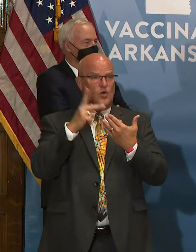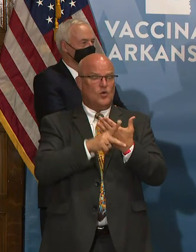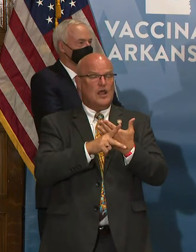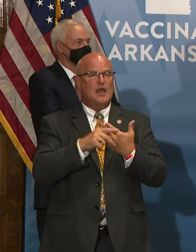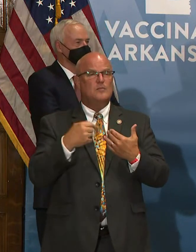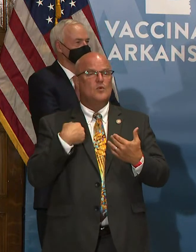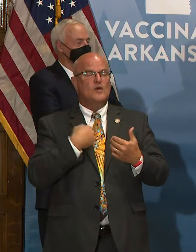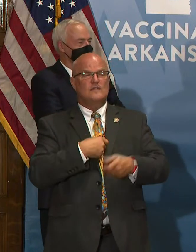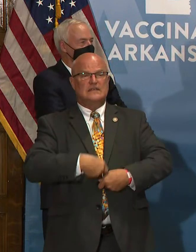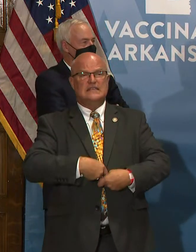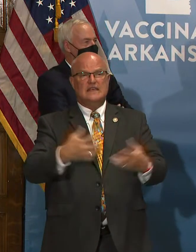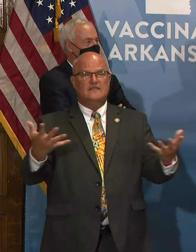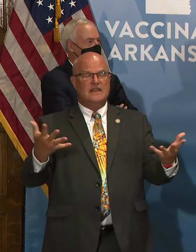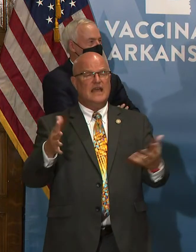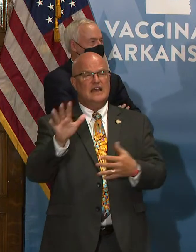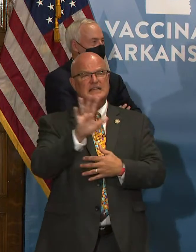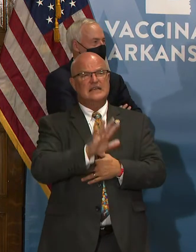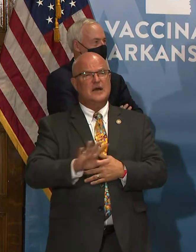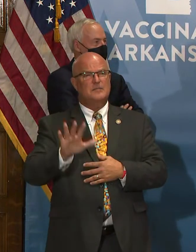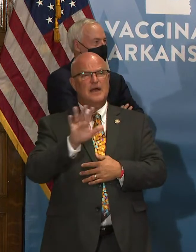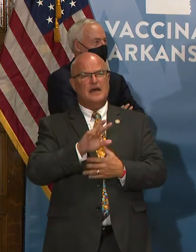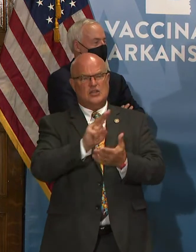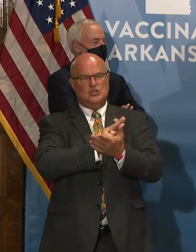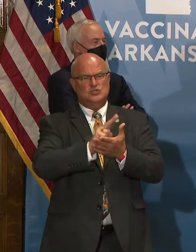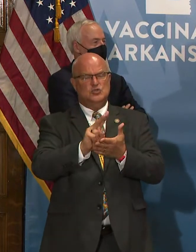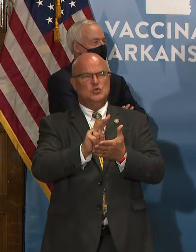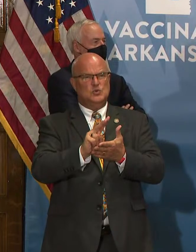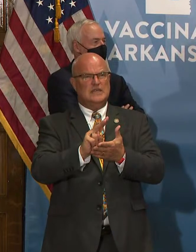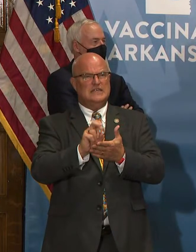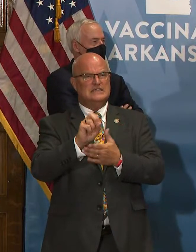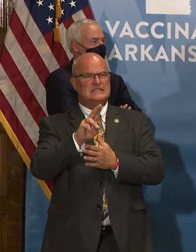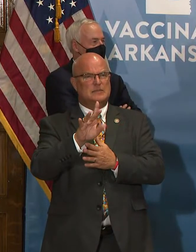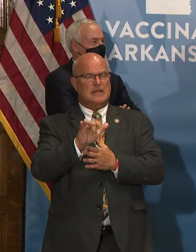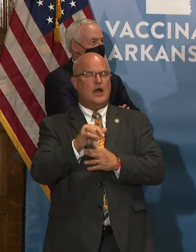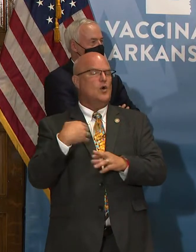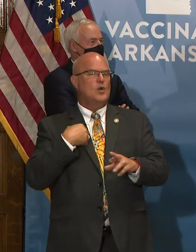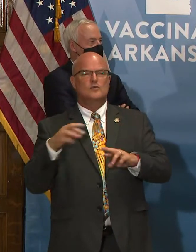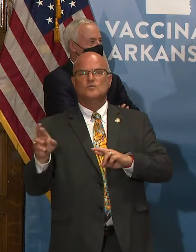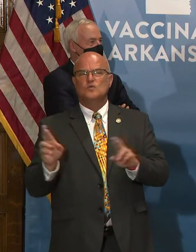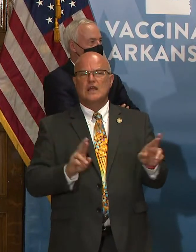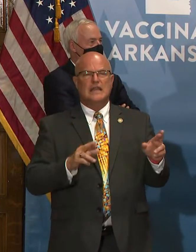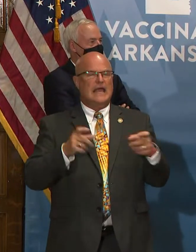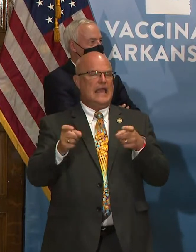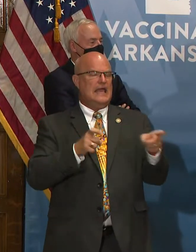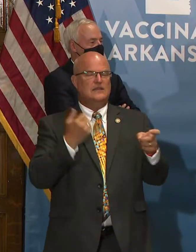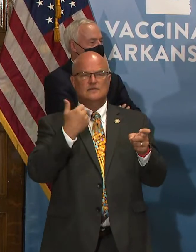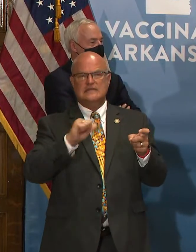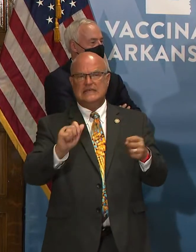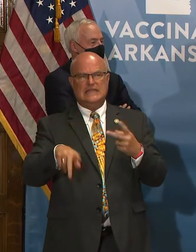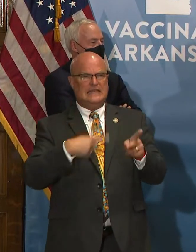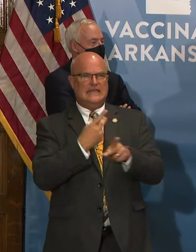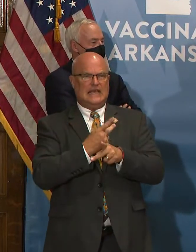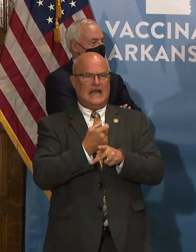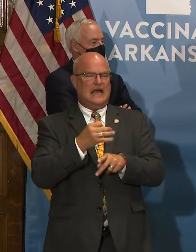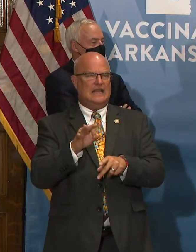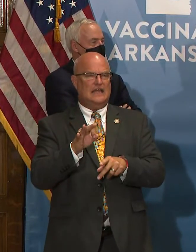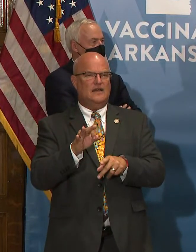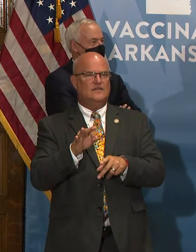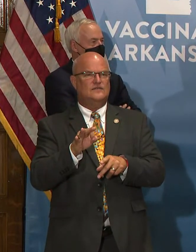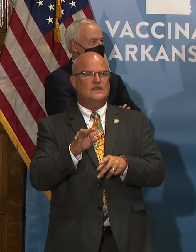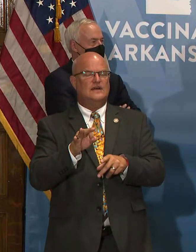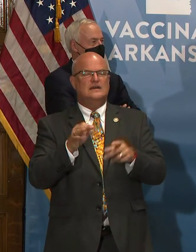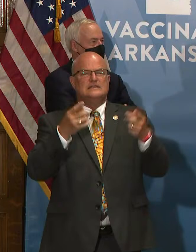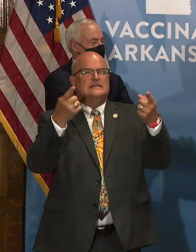we've only given out about a 2-week supply. So we're well positioned to be able to handle any kind of